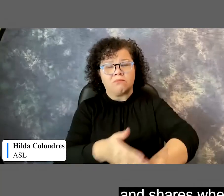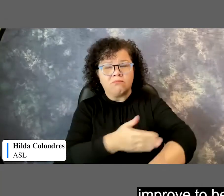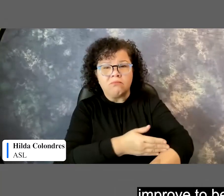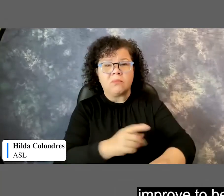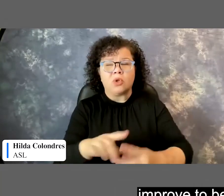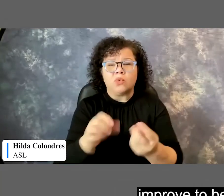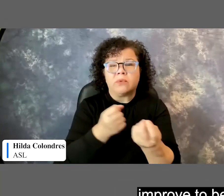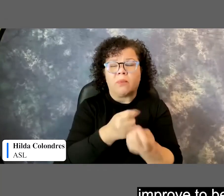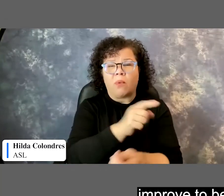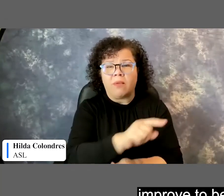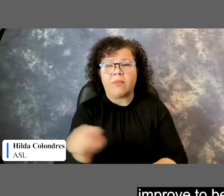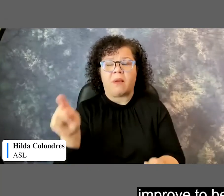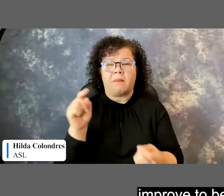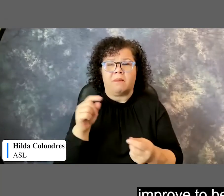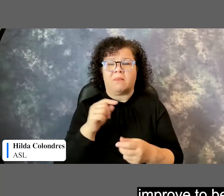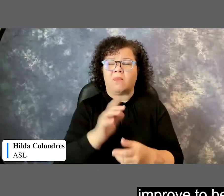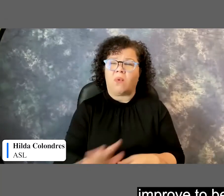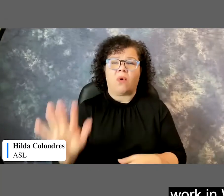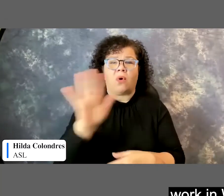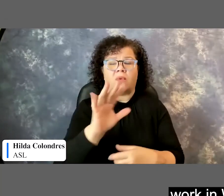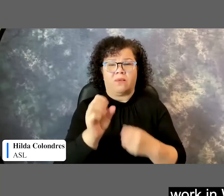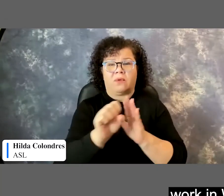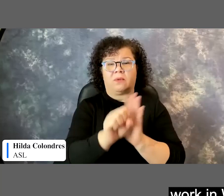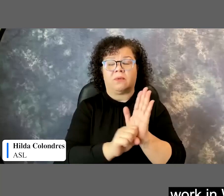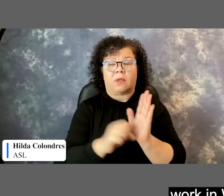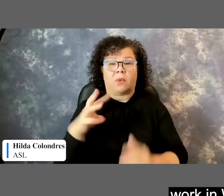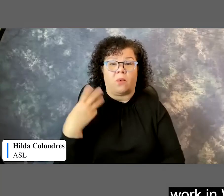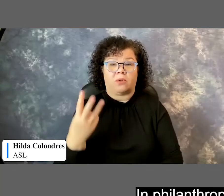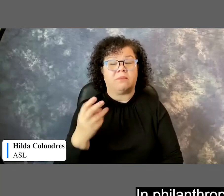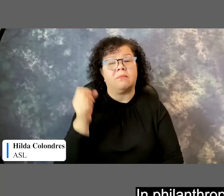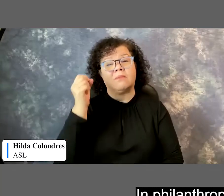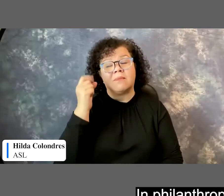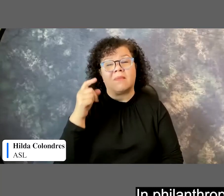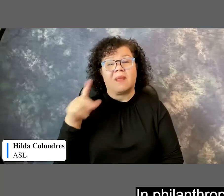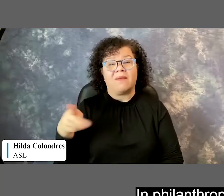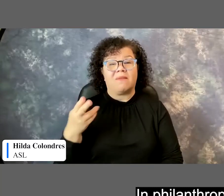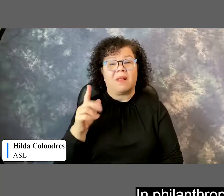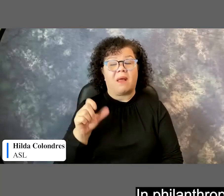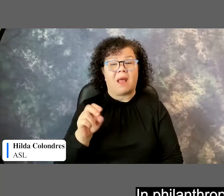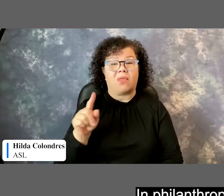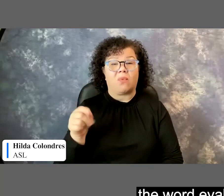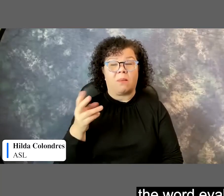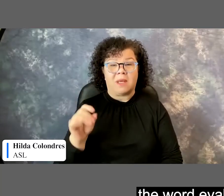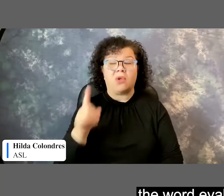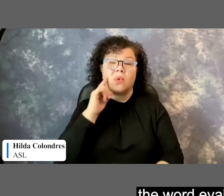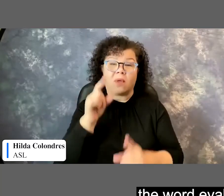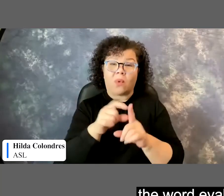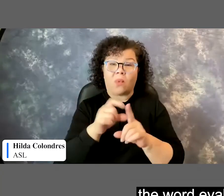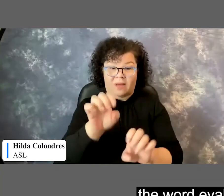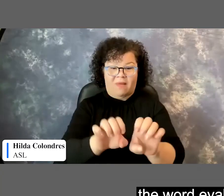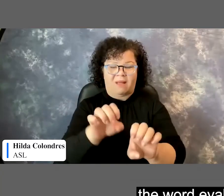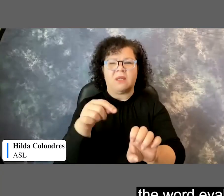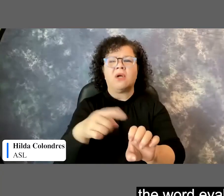their work throughout Washington. In philanthropy, when you hear the word evaluation, you